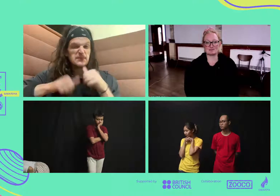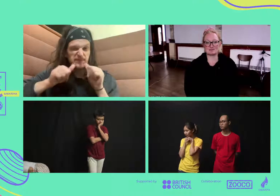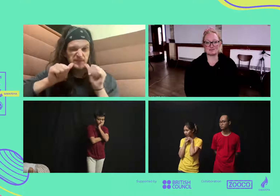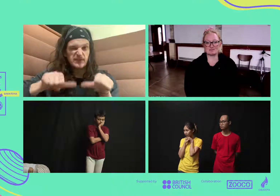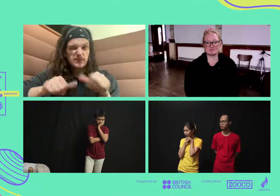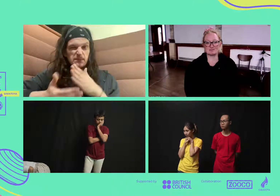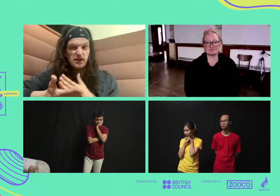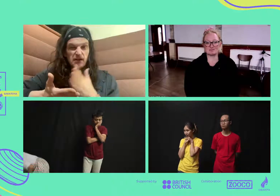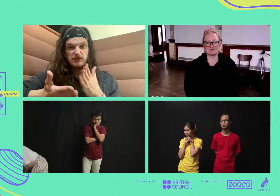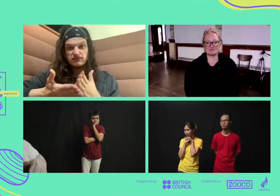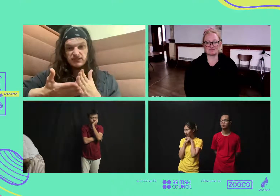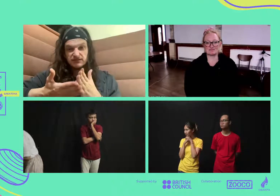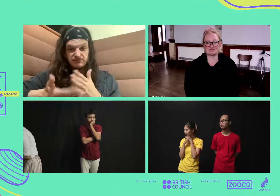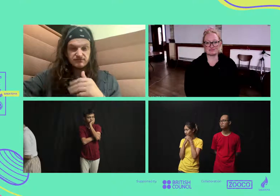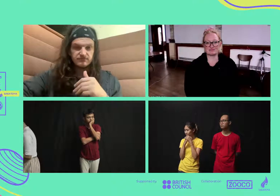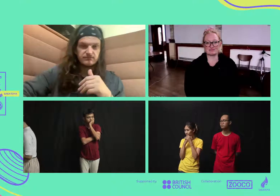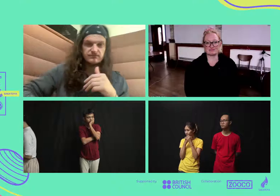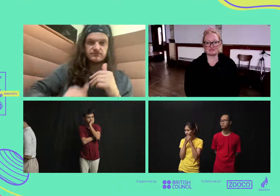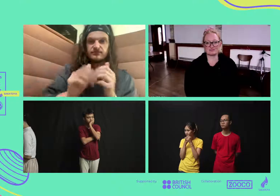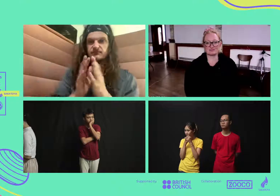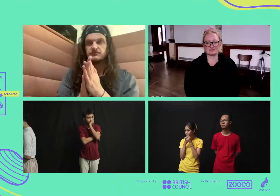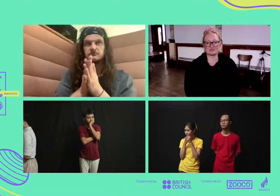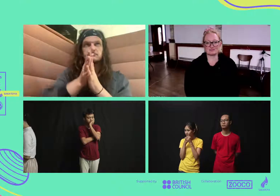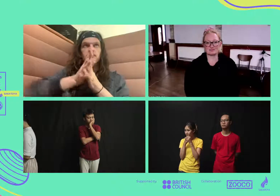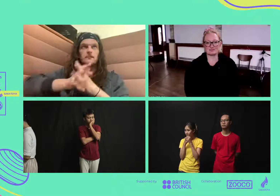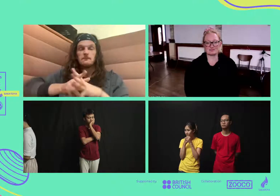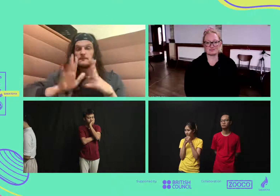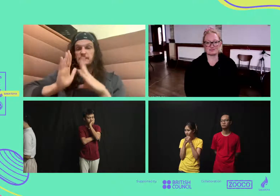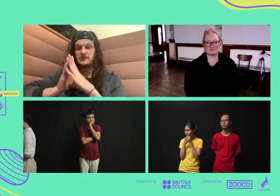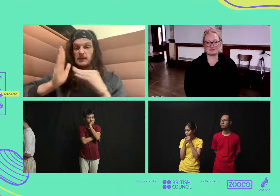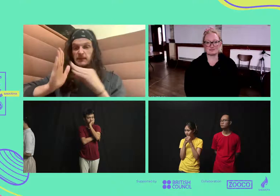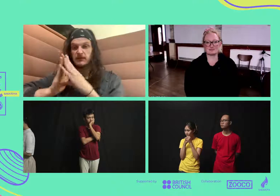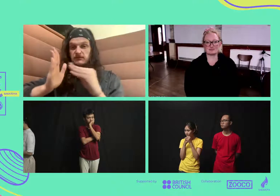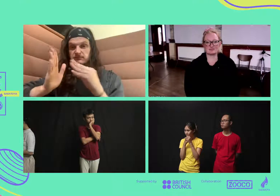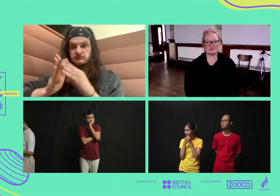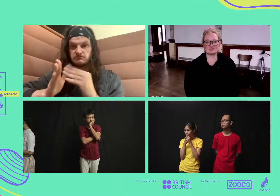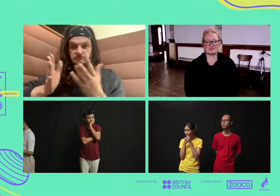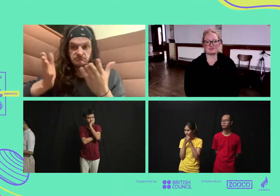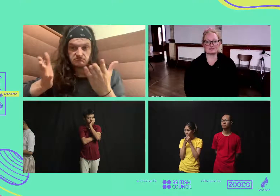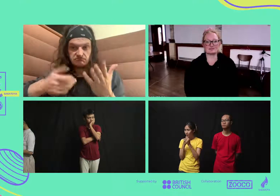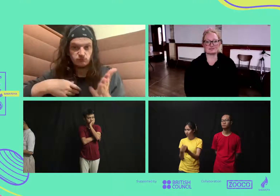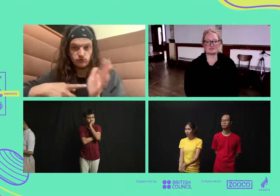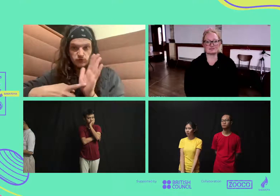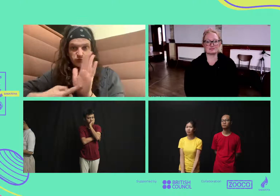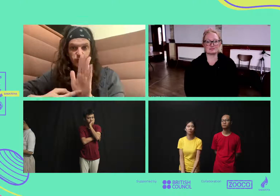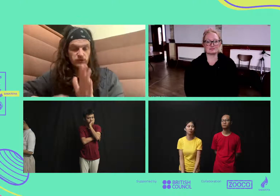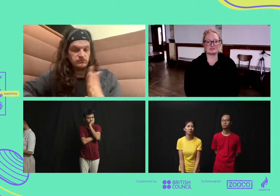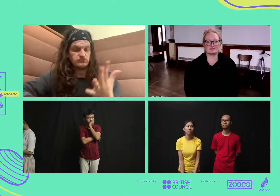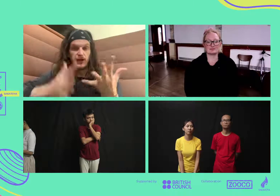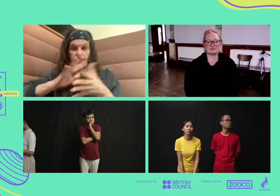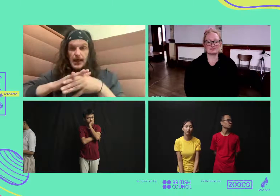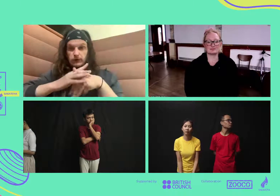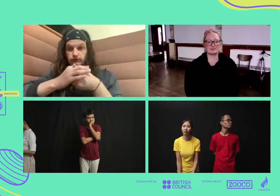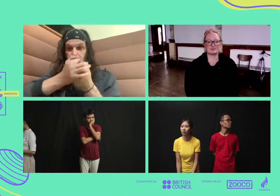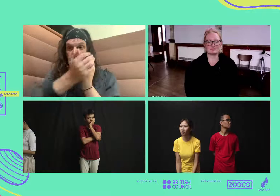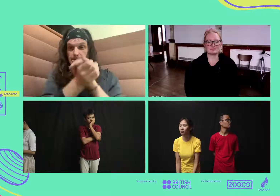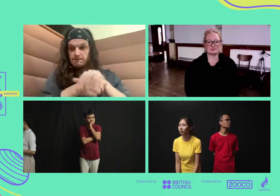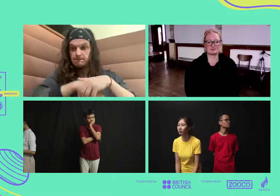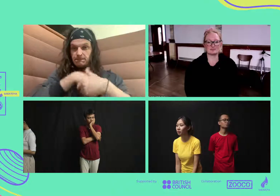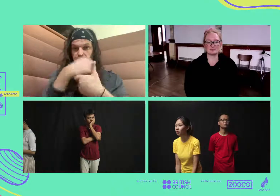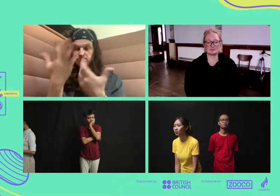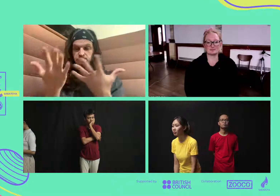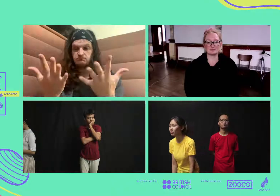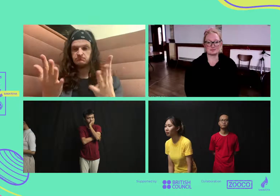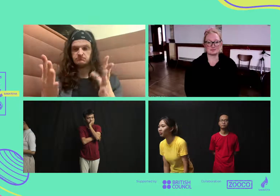So an alien from outer space. My favorite part is this, for example. I'll